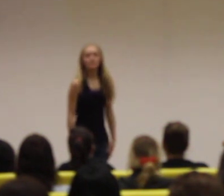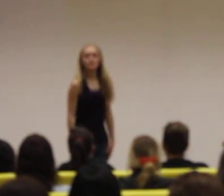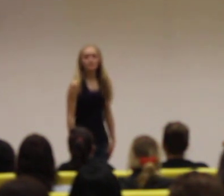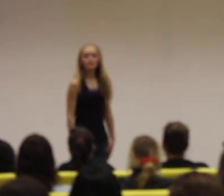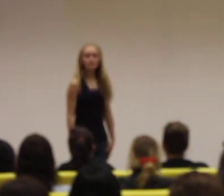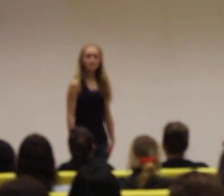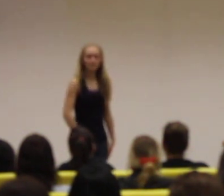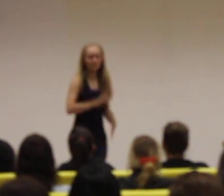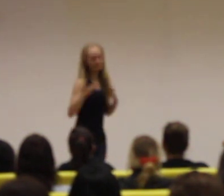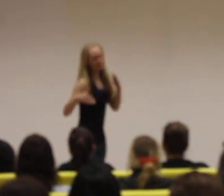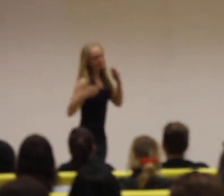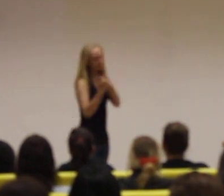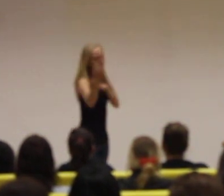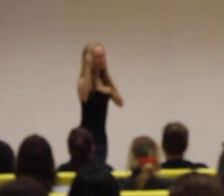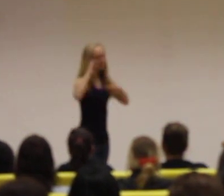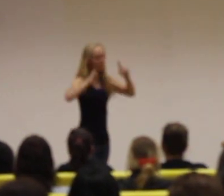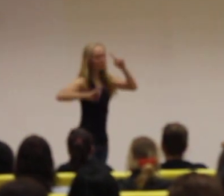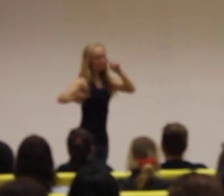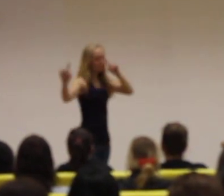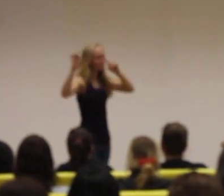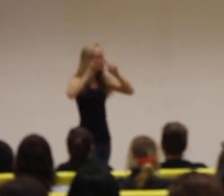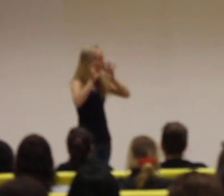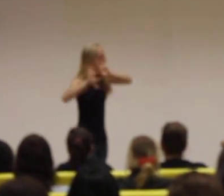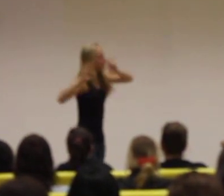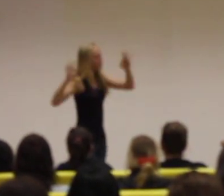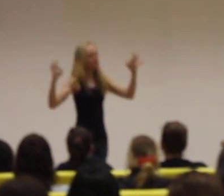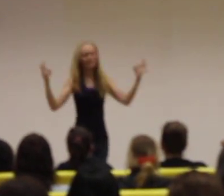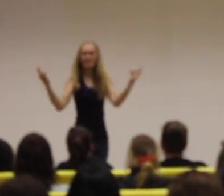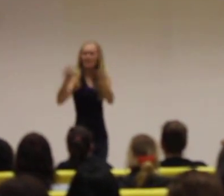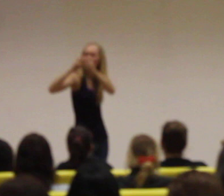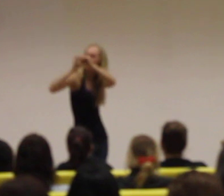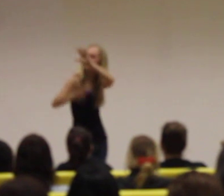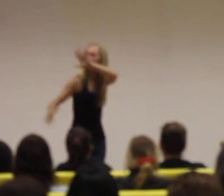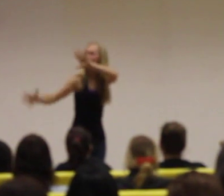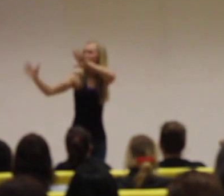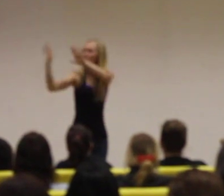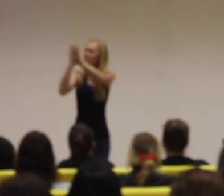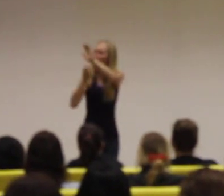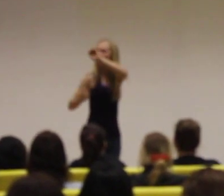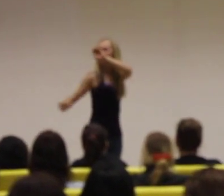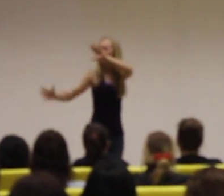All you might could hear is the family you are